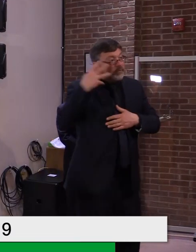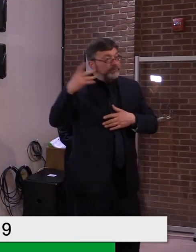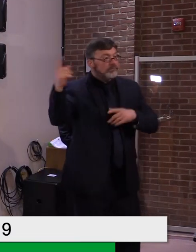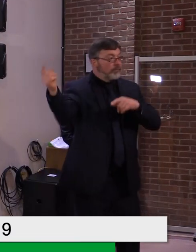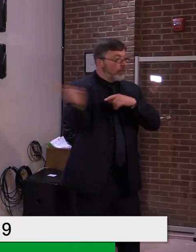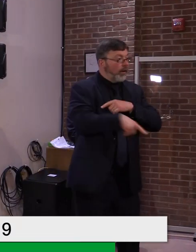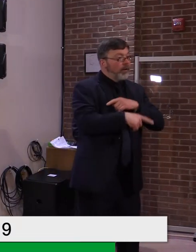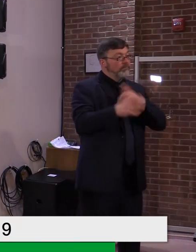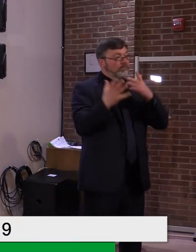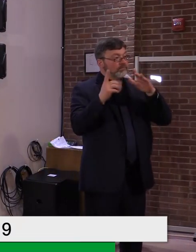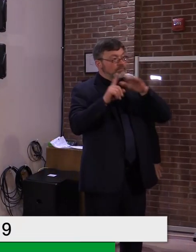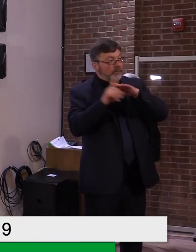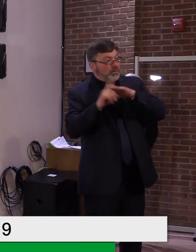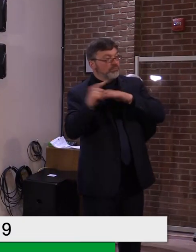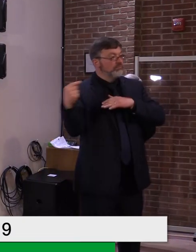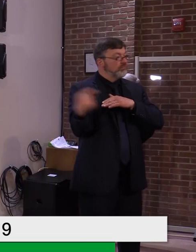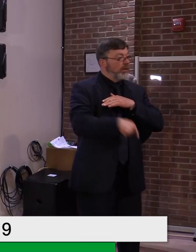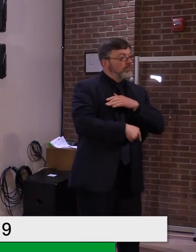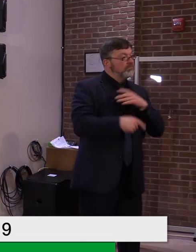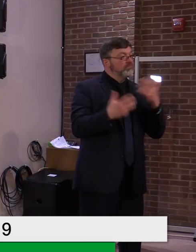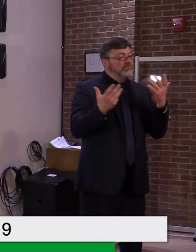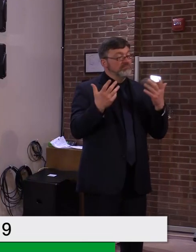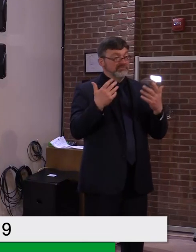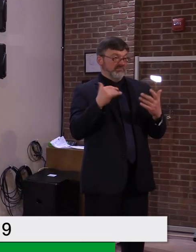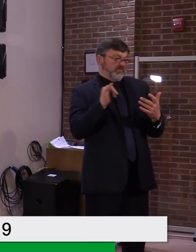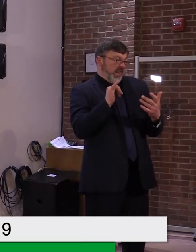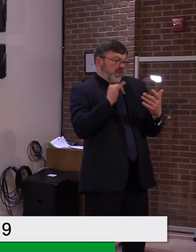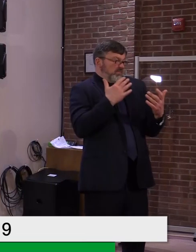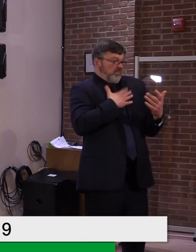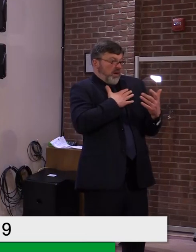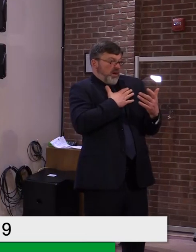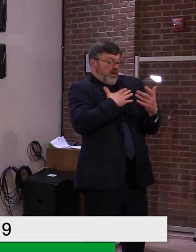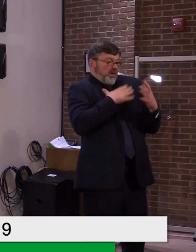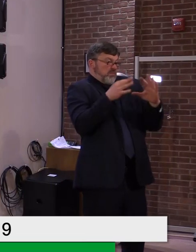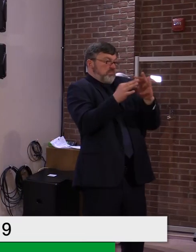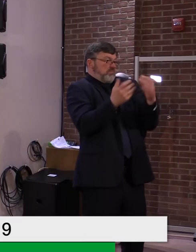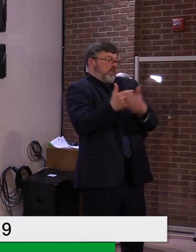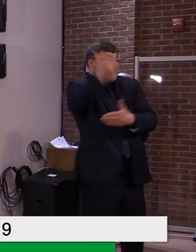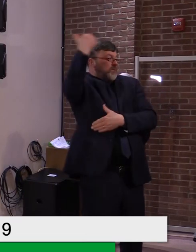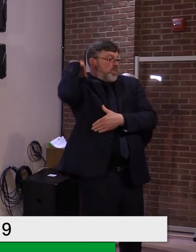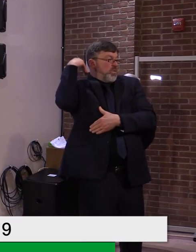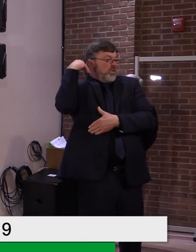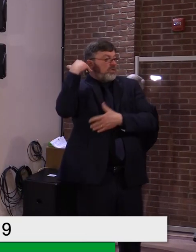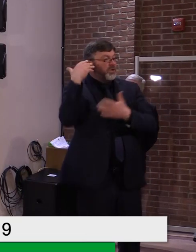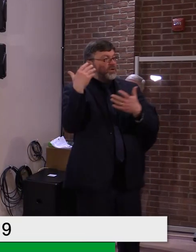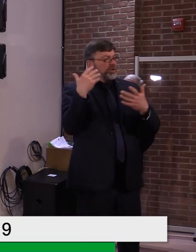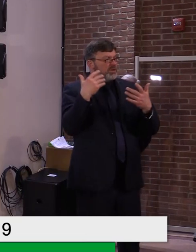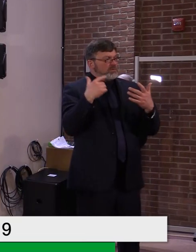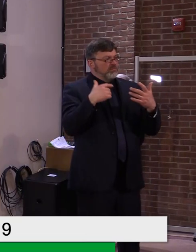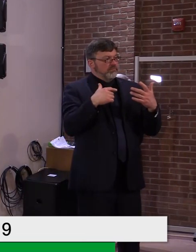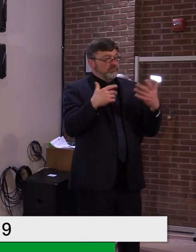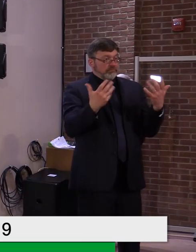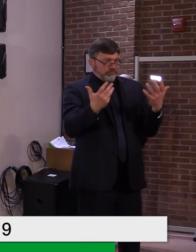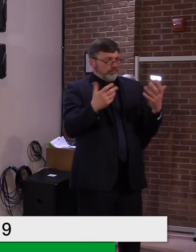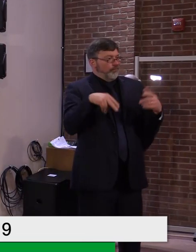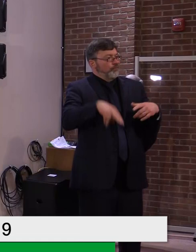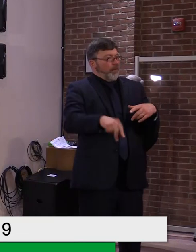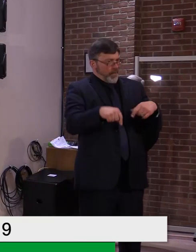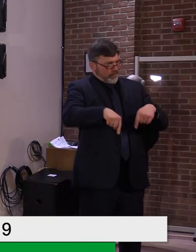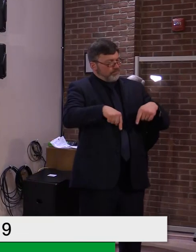before in response to a previous question, we have our challenges here in Vermont on a number of